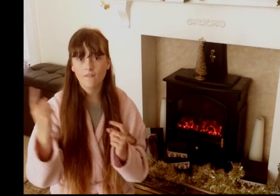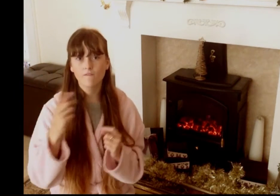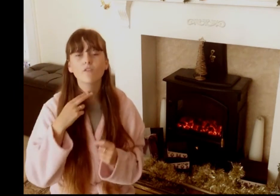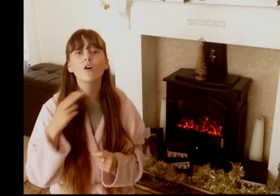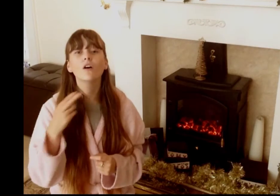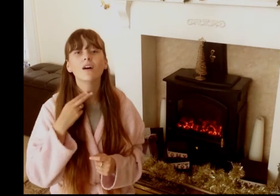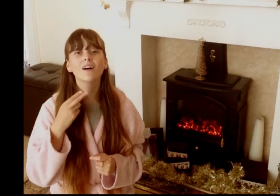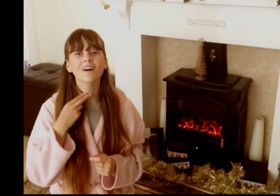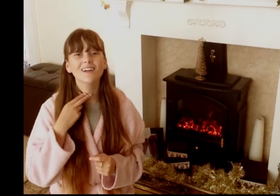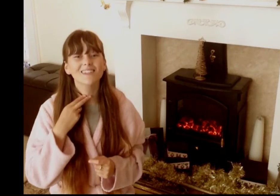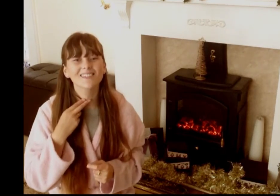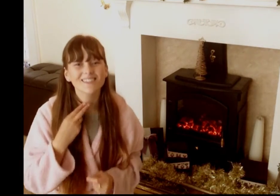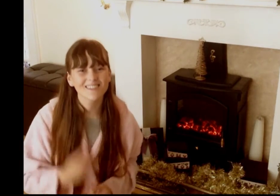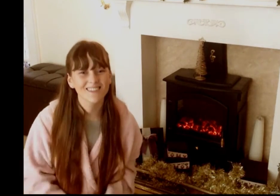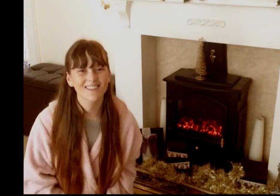voice.